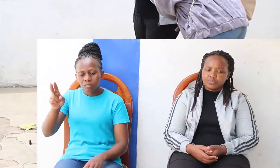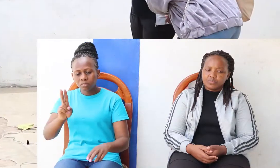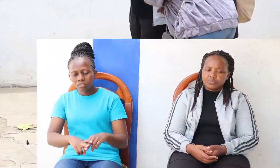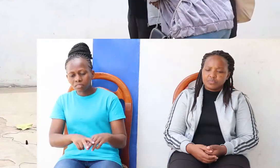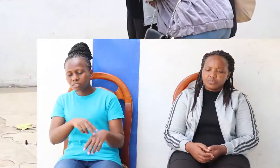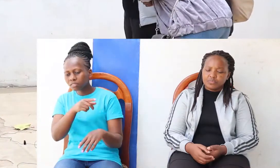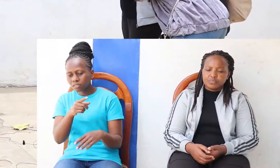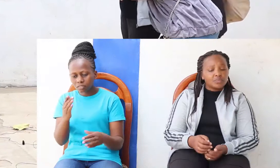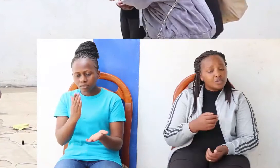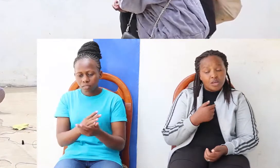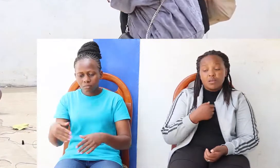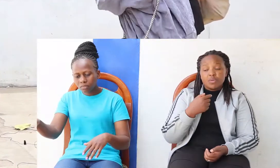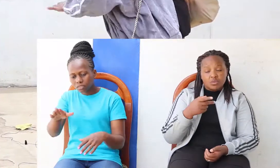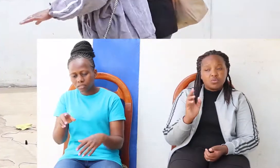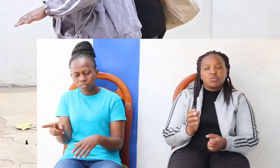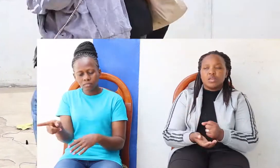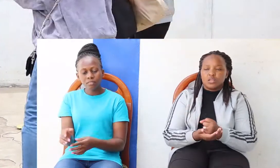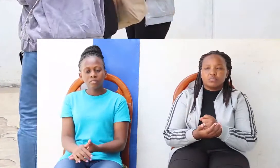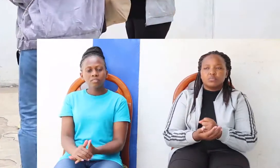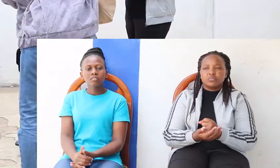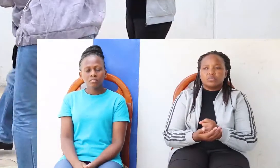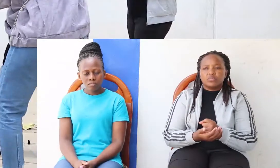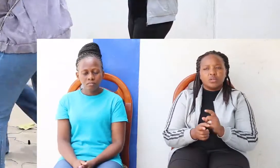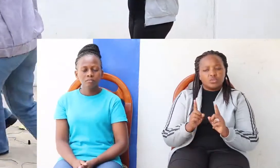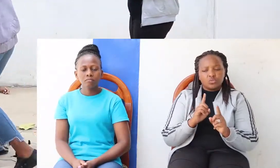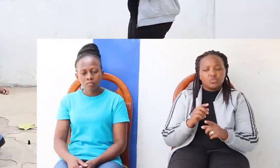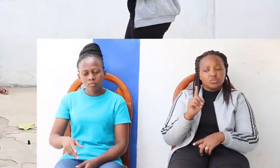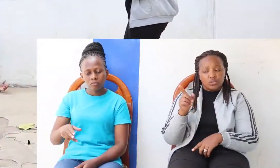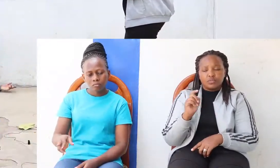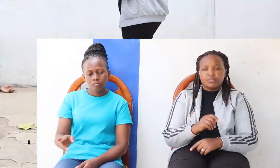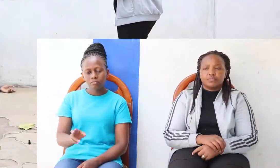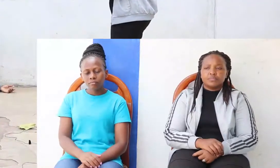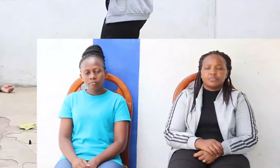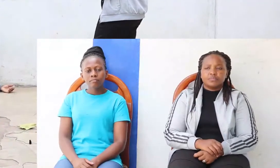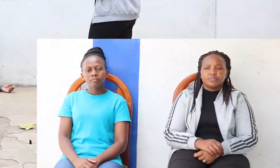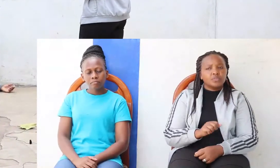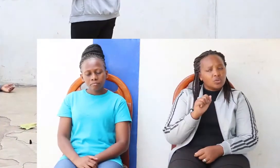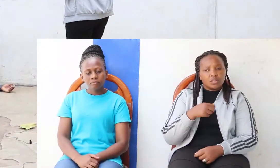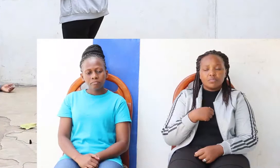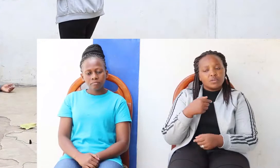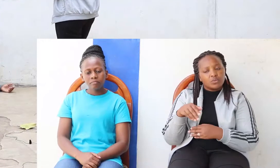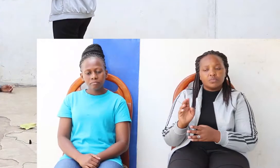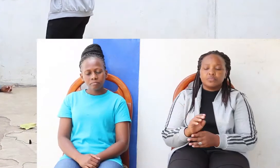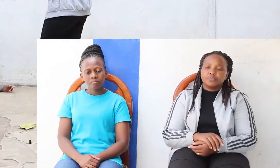End of one, end of a canoe, because you can see everything. Say, I'm on your cousin. Friend, I see.